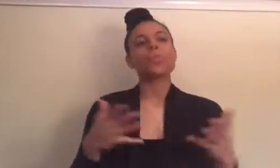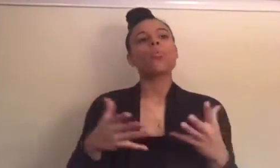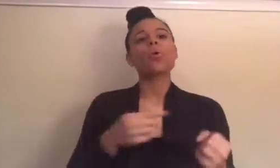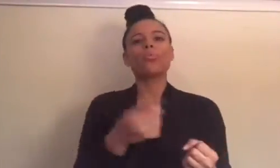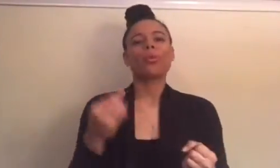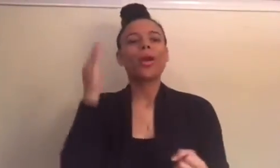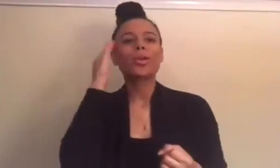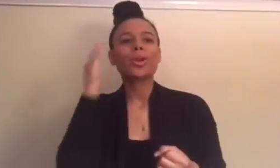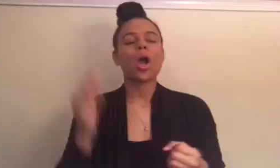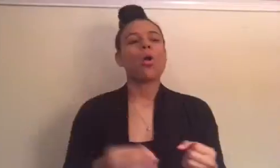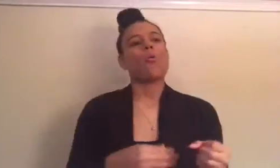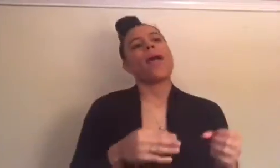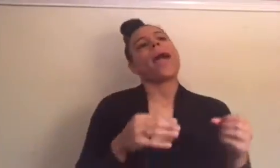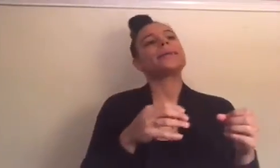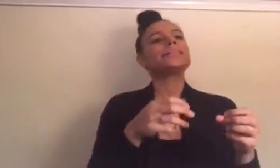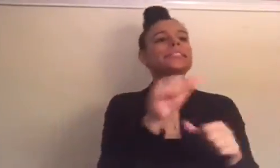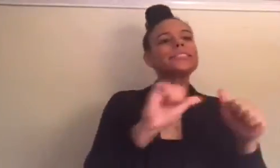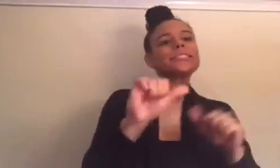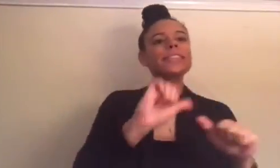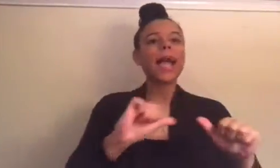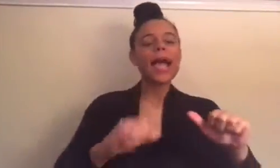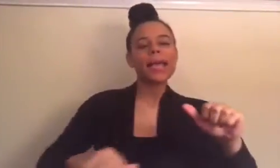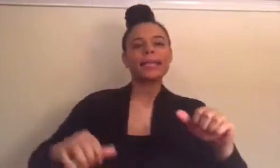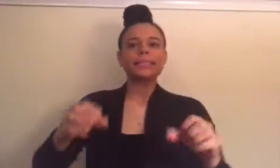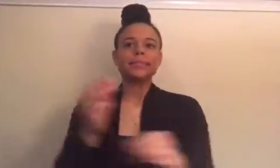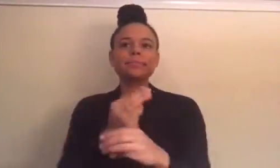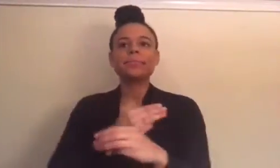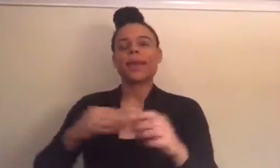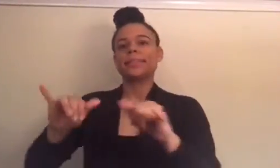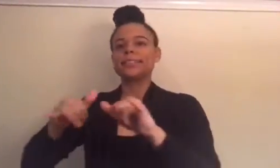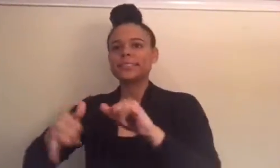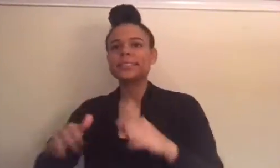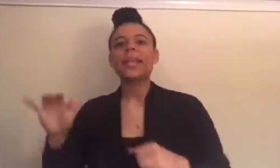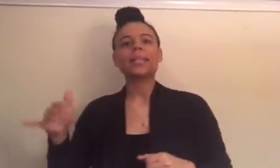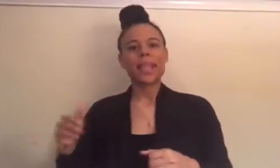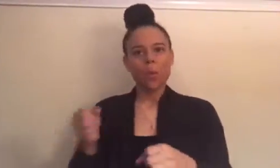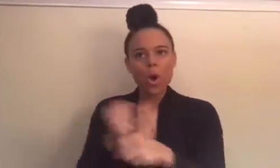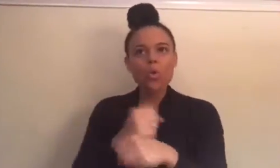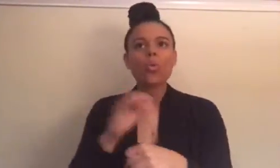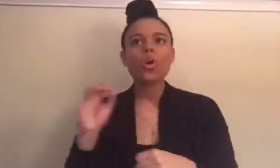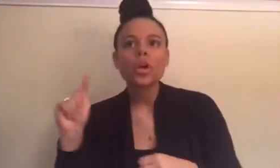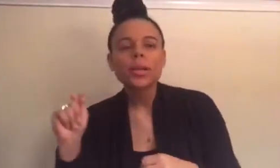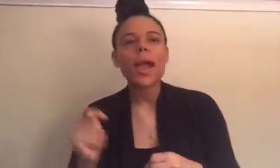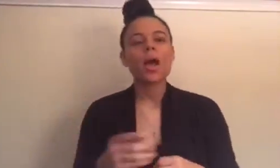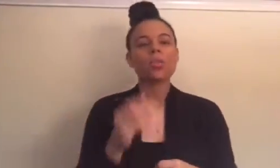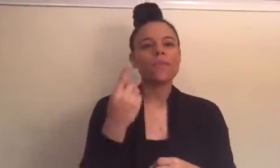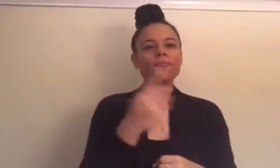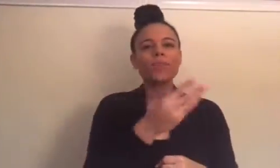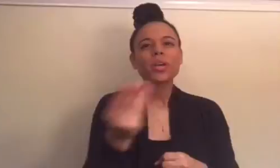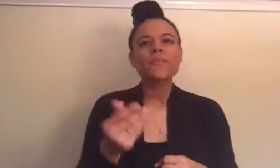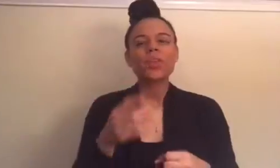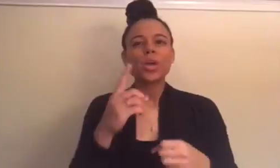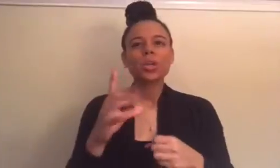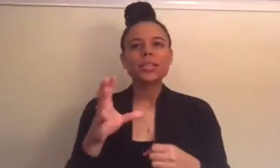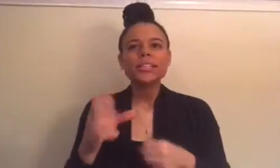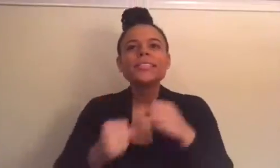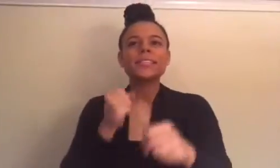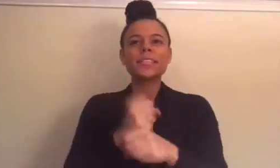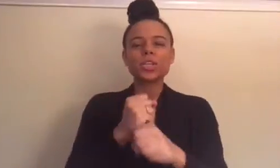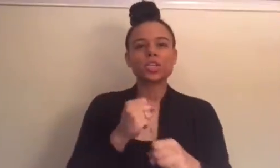and mathematics and engineering was really worked out in the first few centuries of the Common Era by the Persians and the Arabs